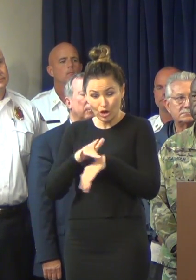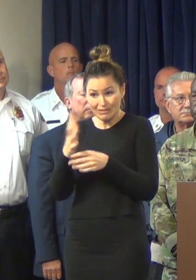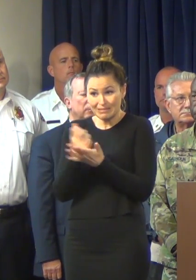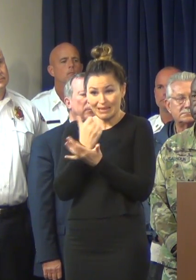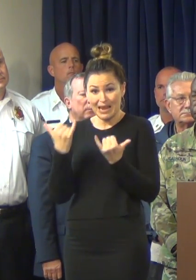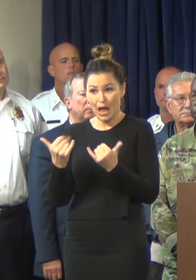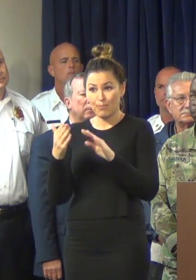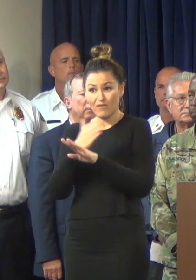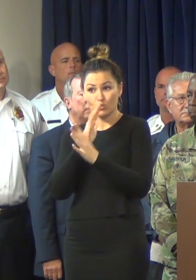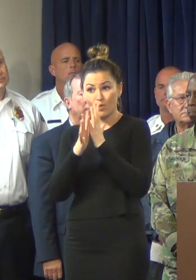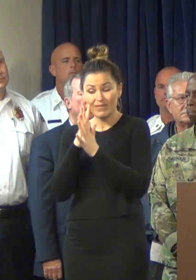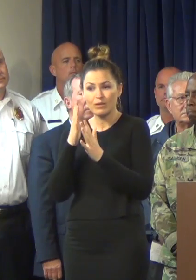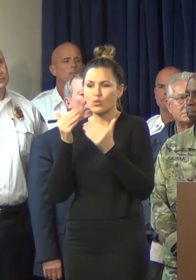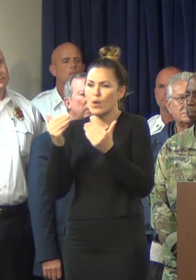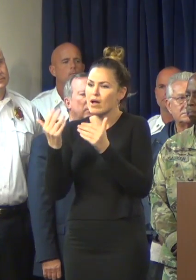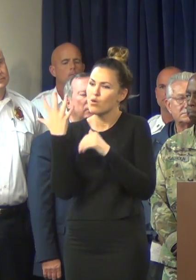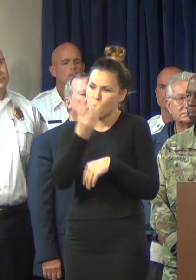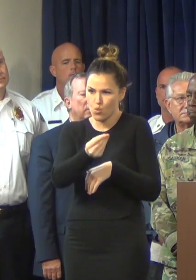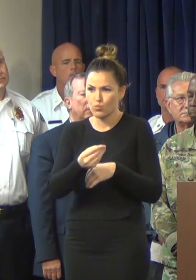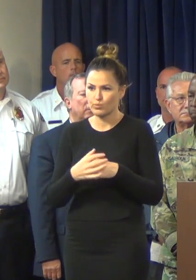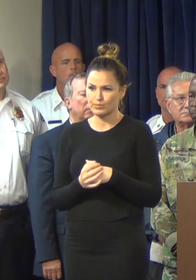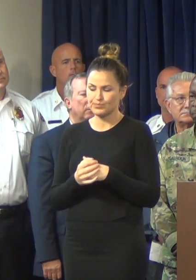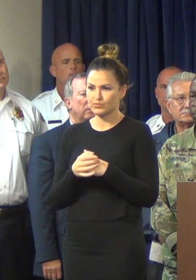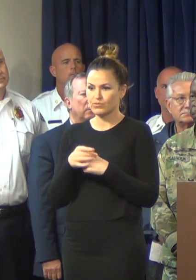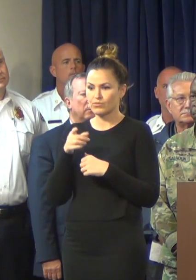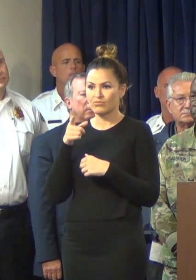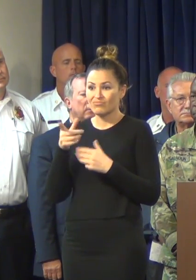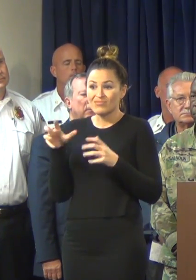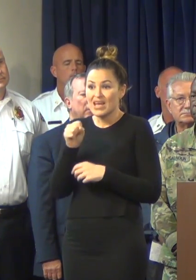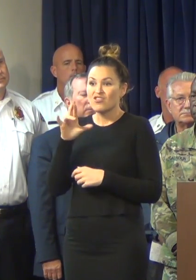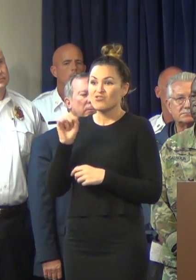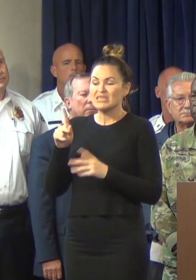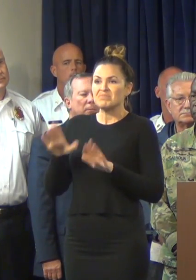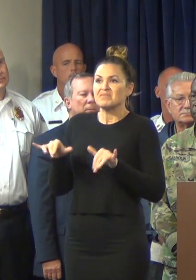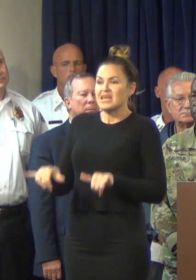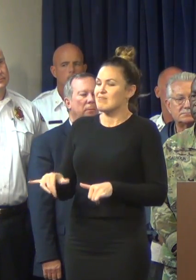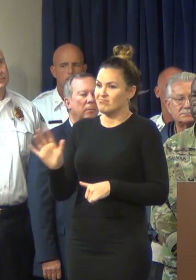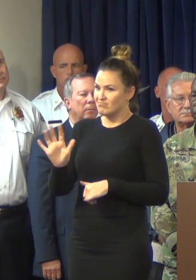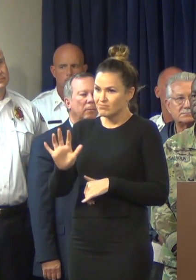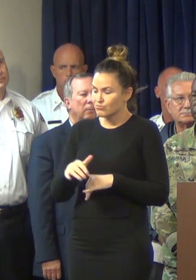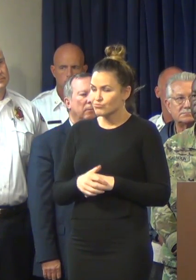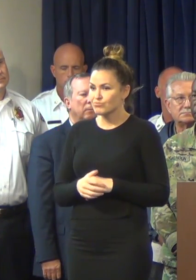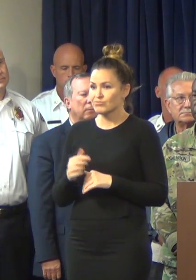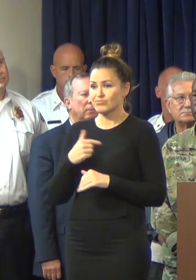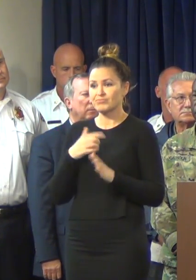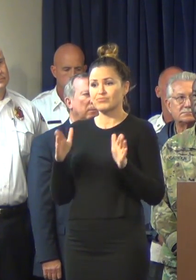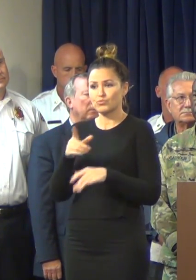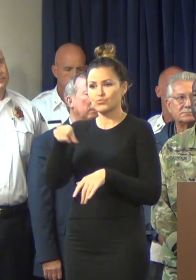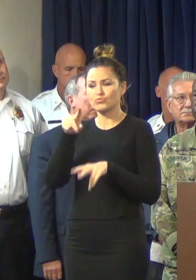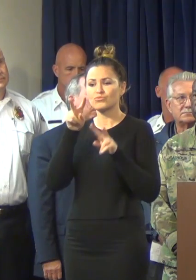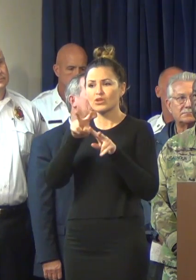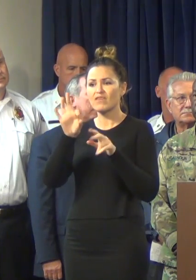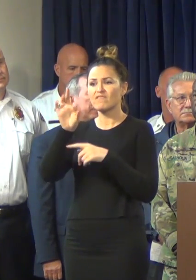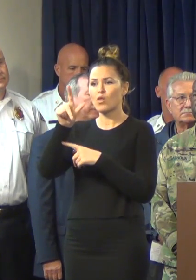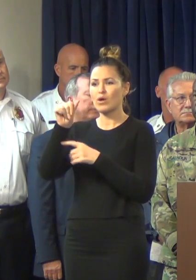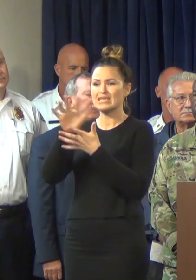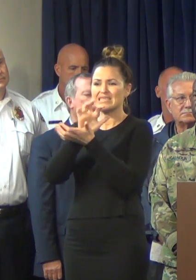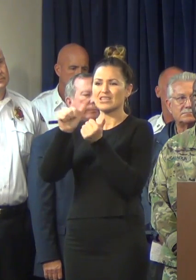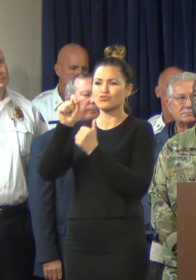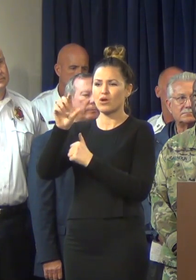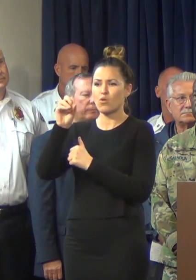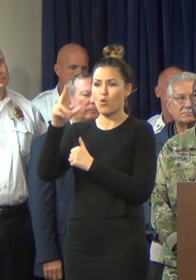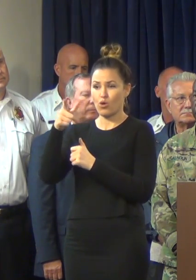now before there's traffic, go. Don't take any risk. I urge you to visit floridadisaster.org. Here you